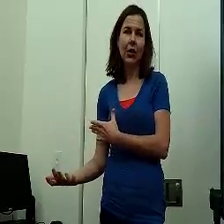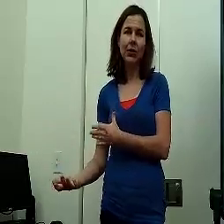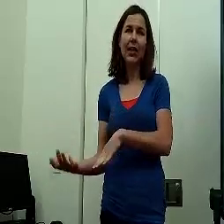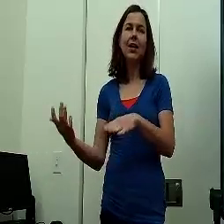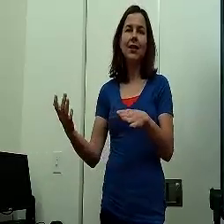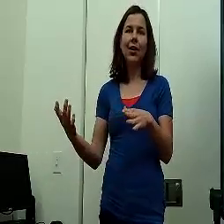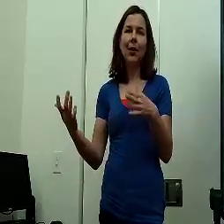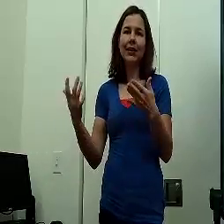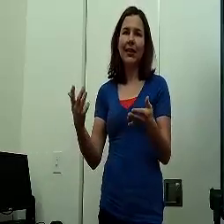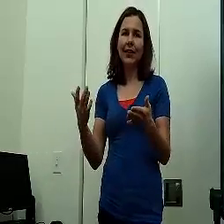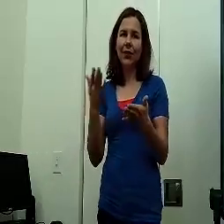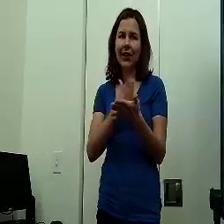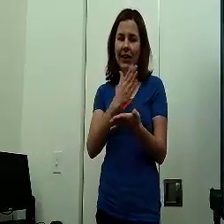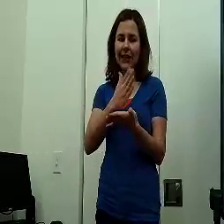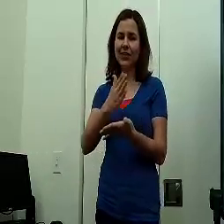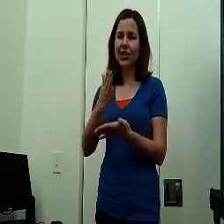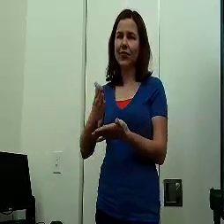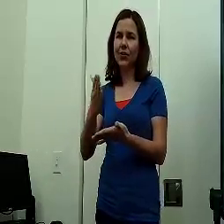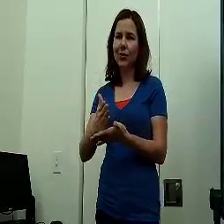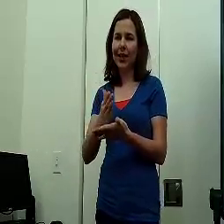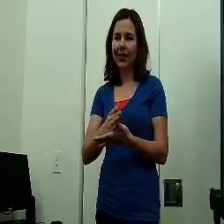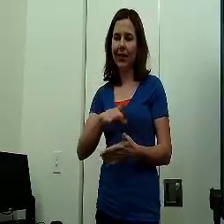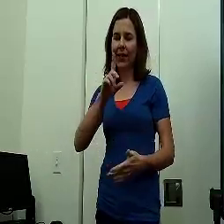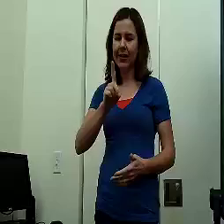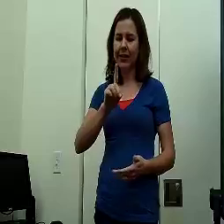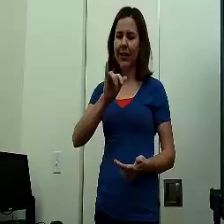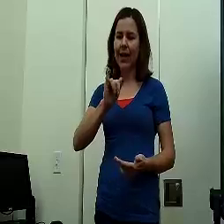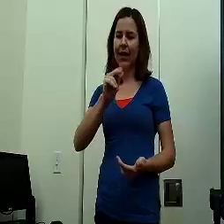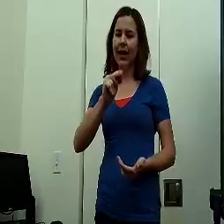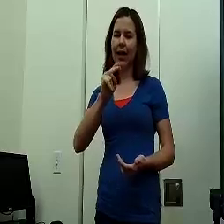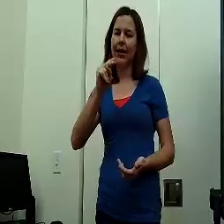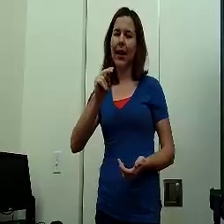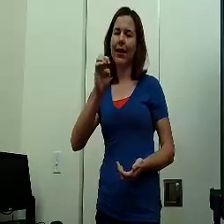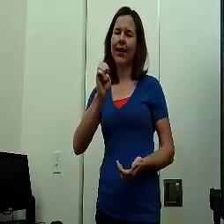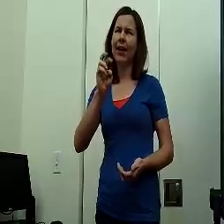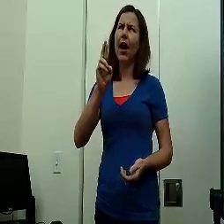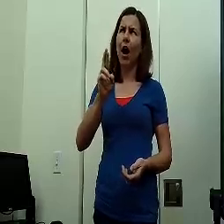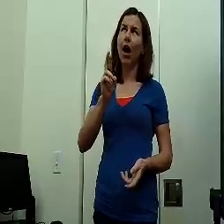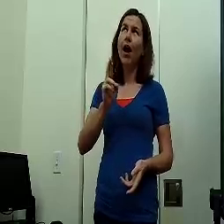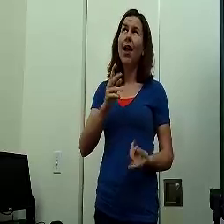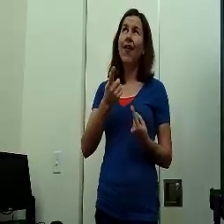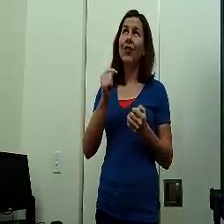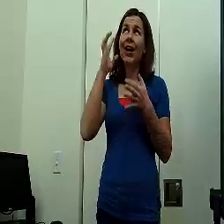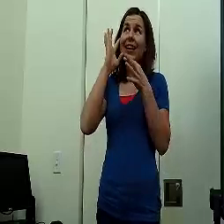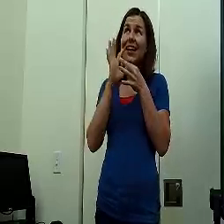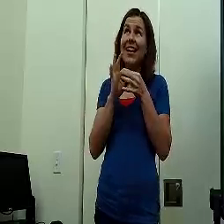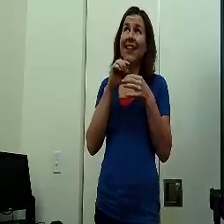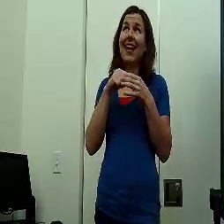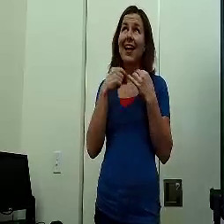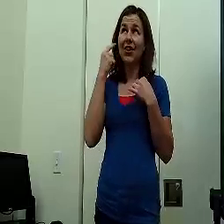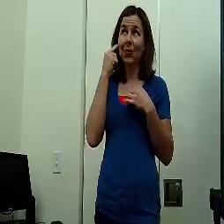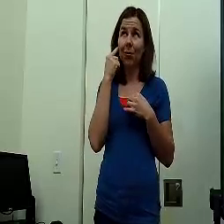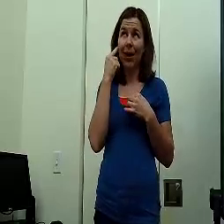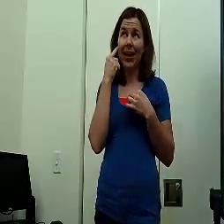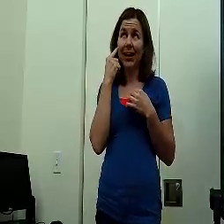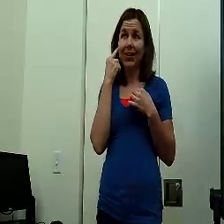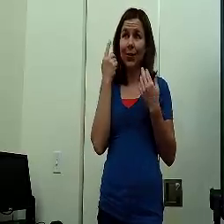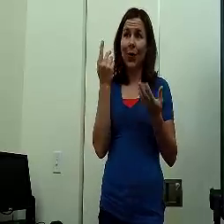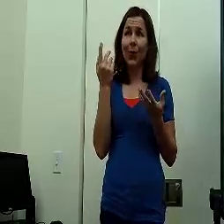goes. So instead of looking at each individual letter and thinking D-I-N-N-E-R, and then trying to connect that in your brain to what word